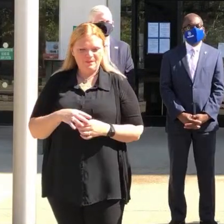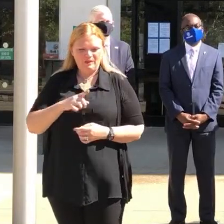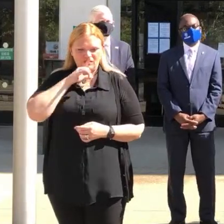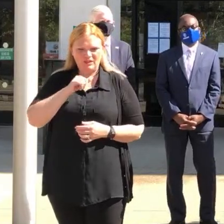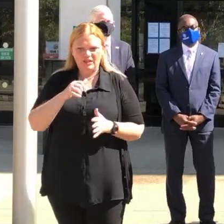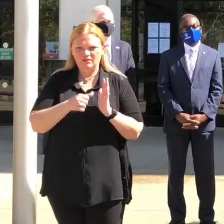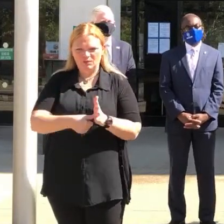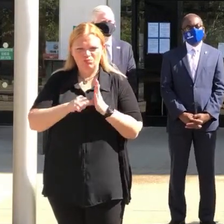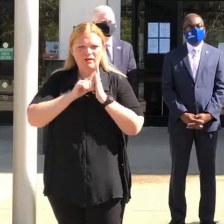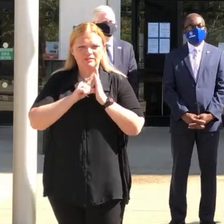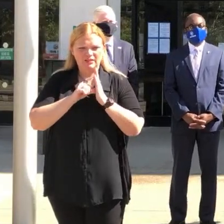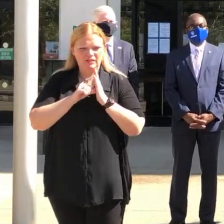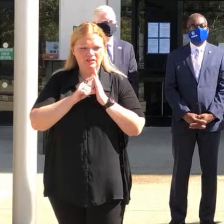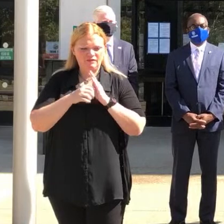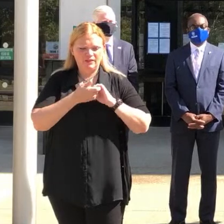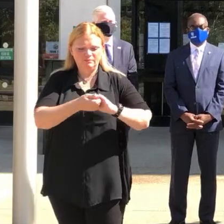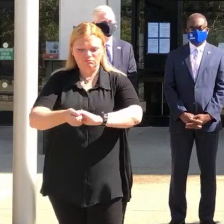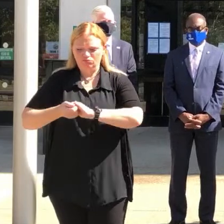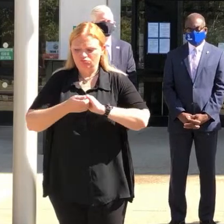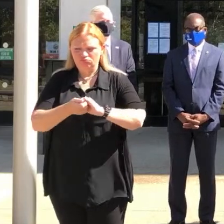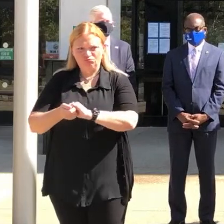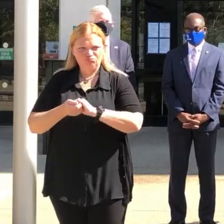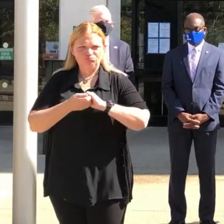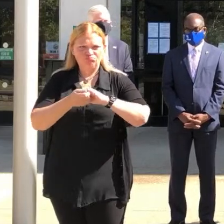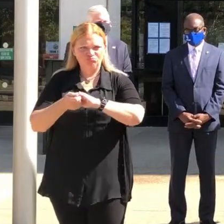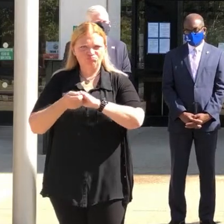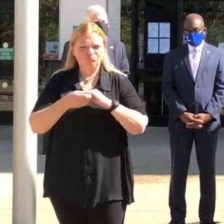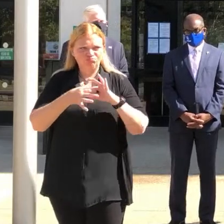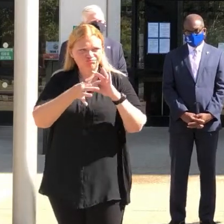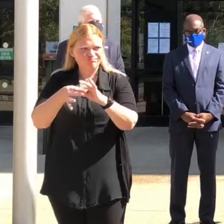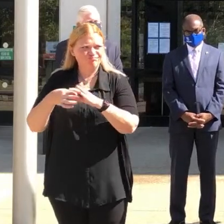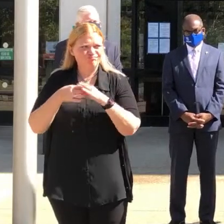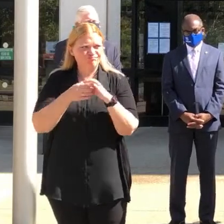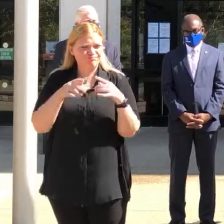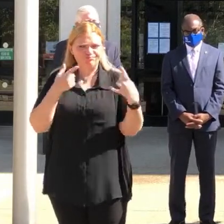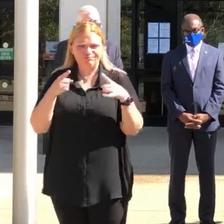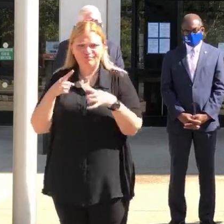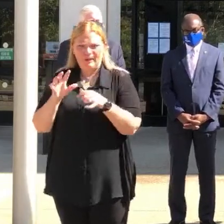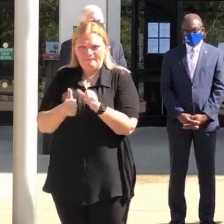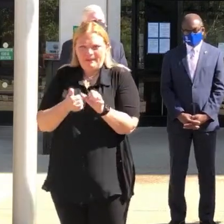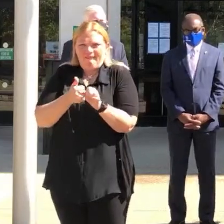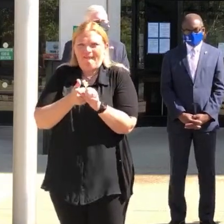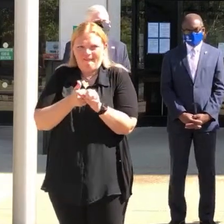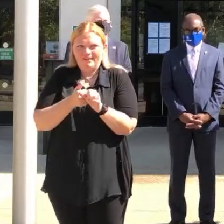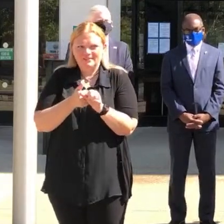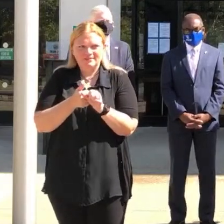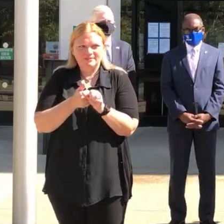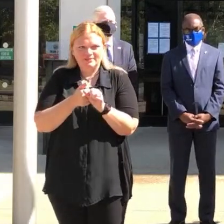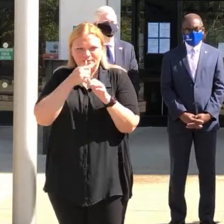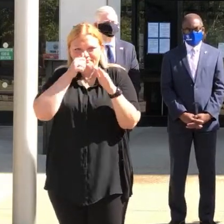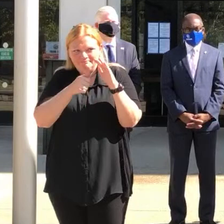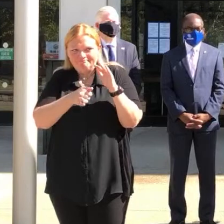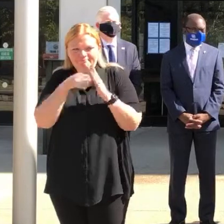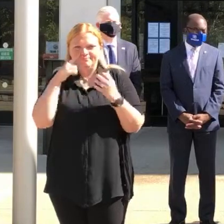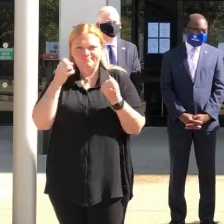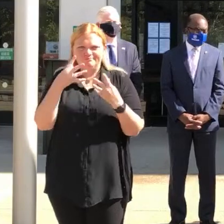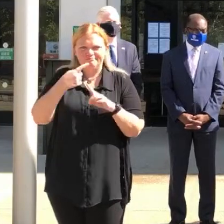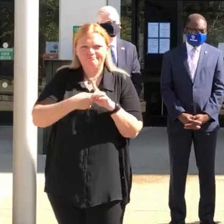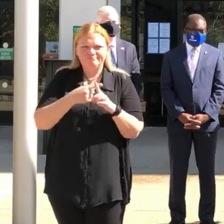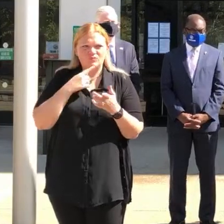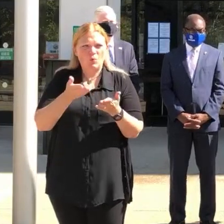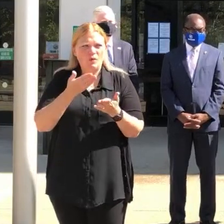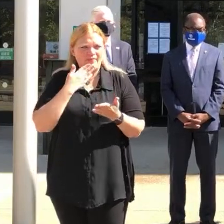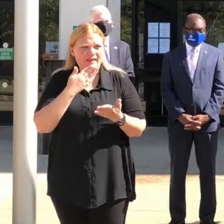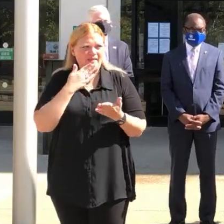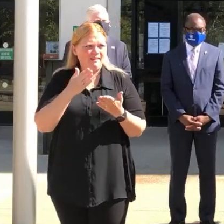really impressive collaborative that was taking place behind the scenes for months. And I've got to thank the county, the